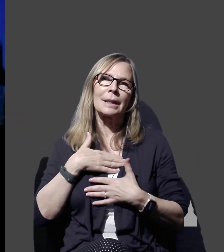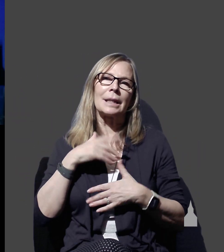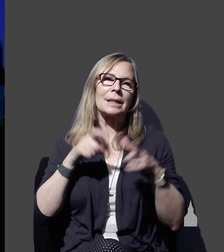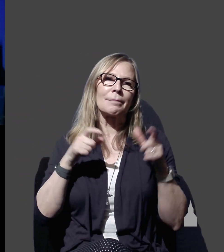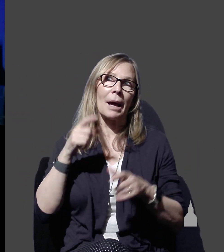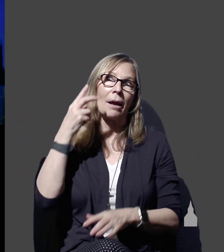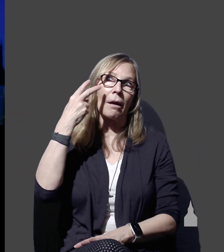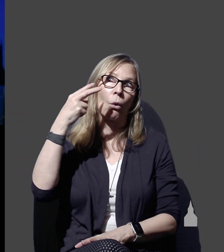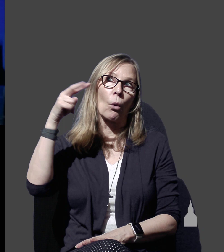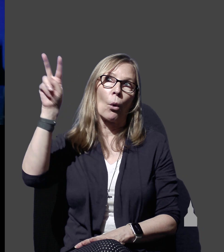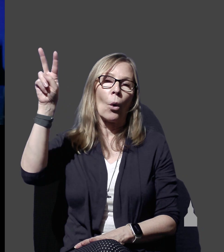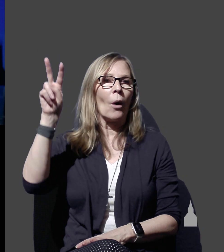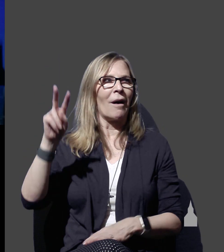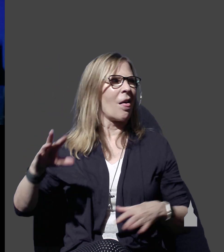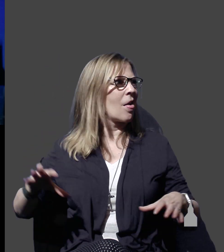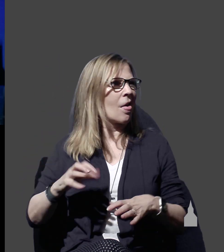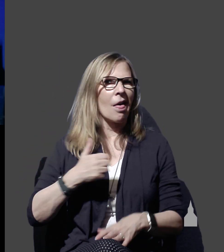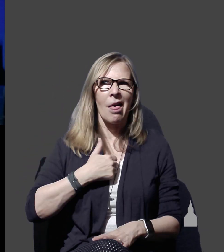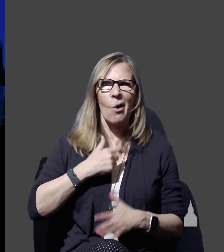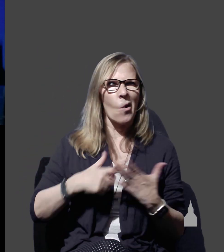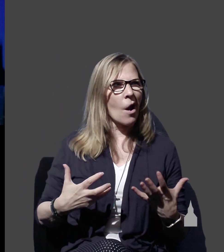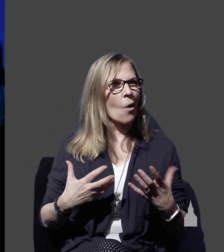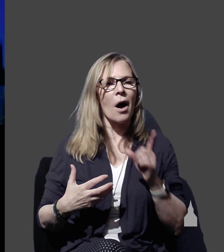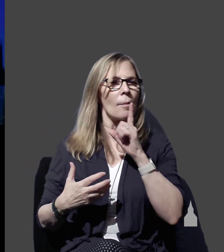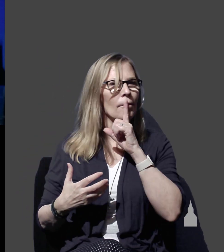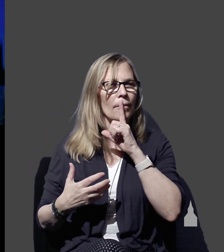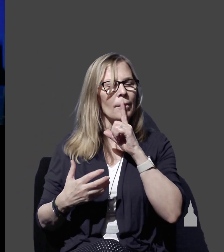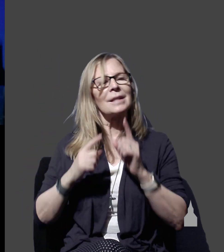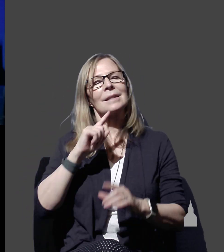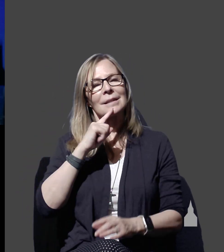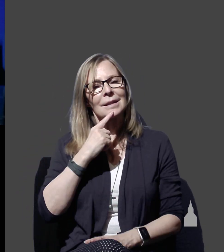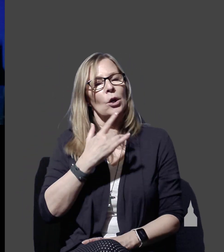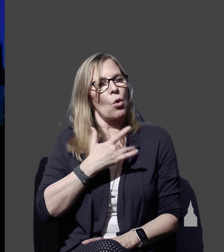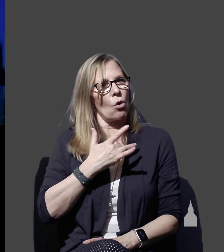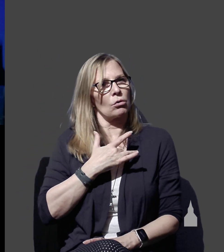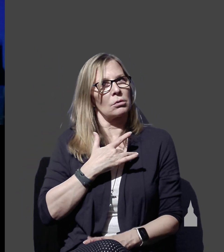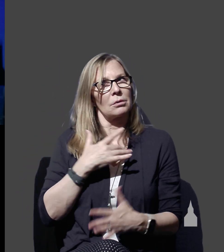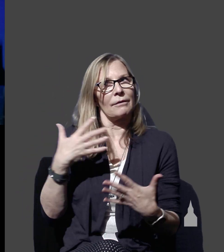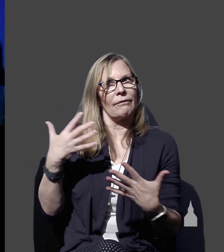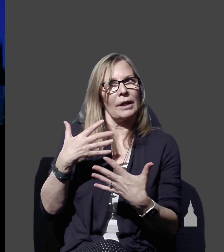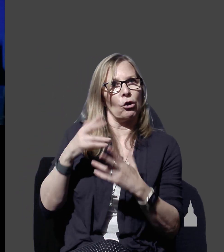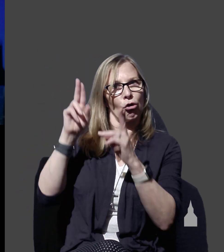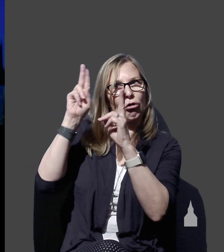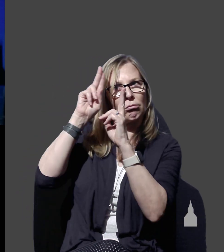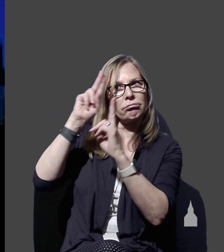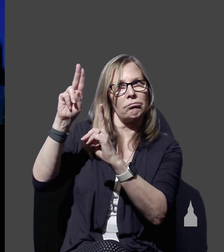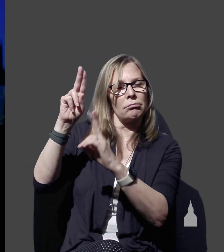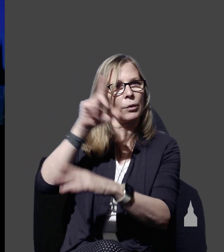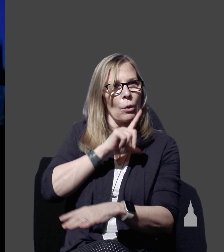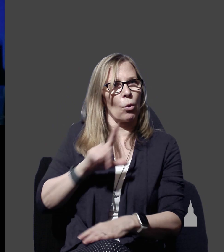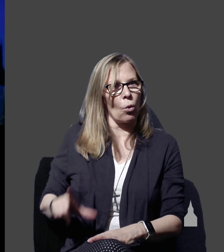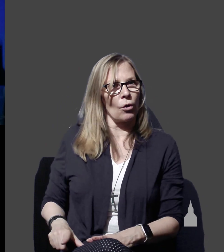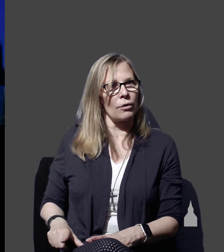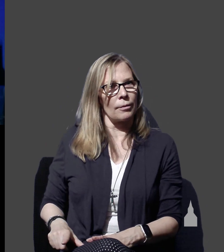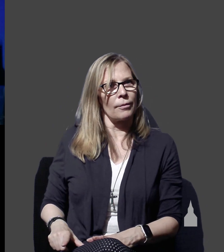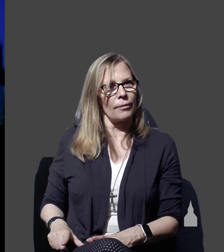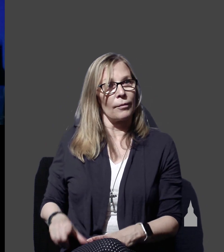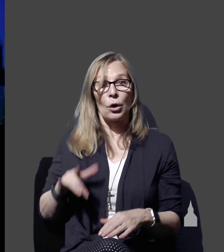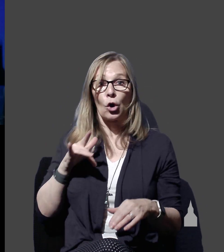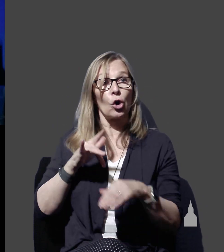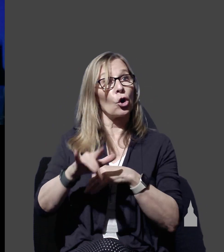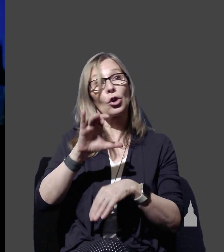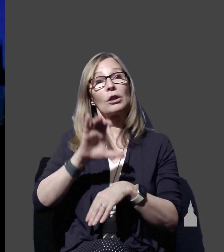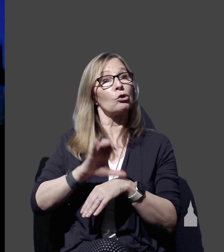with sincerity of heart, fearing the Lord. one of the things the early church did was it changed